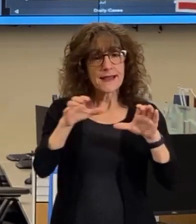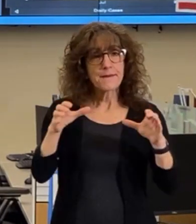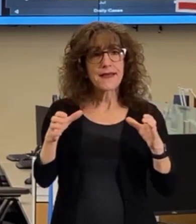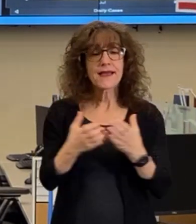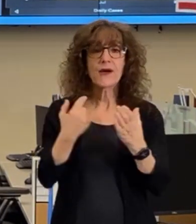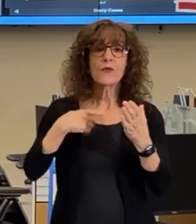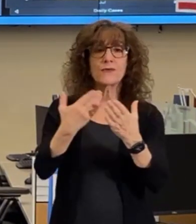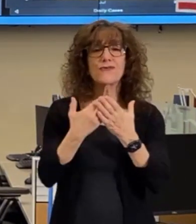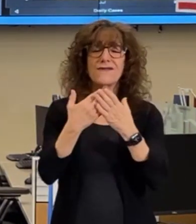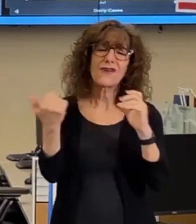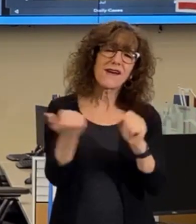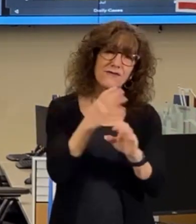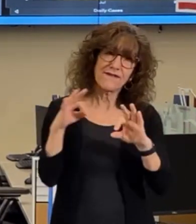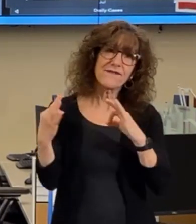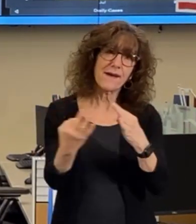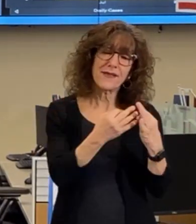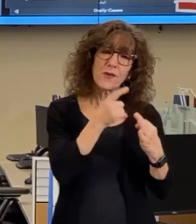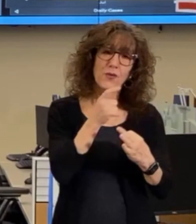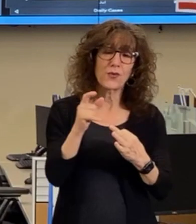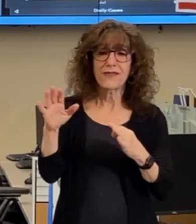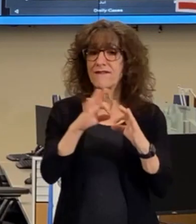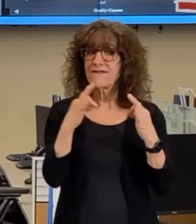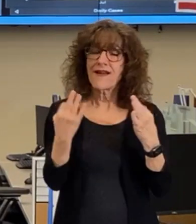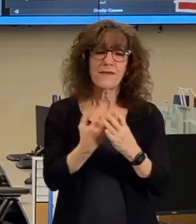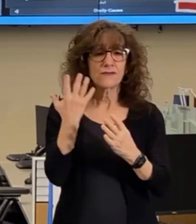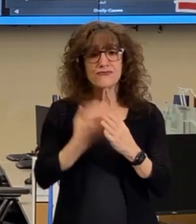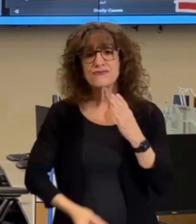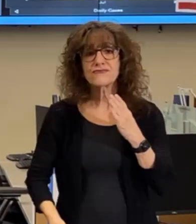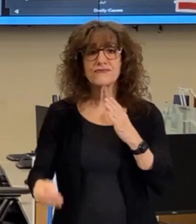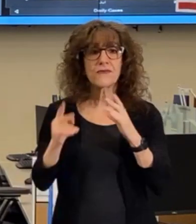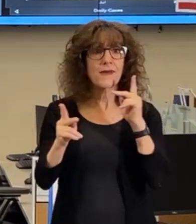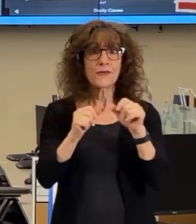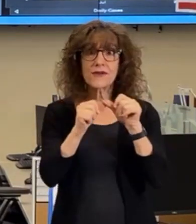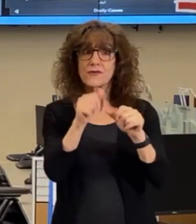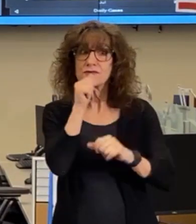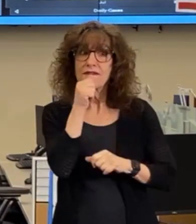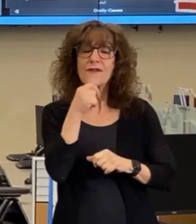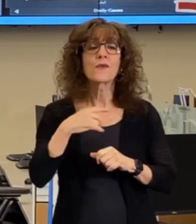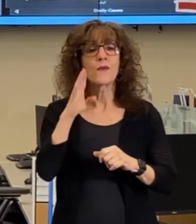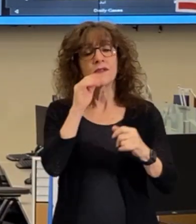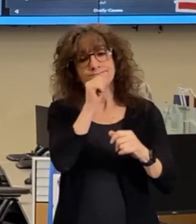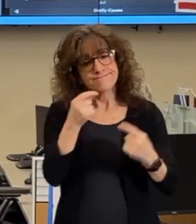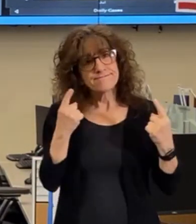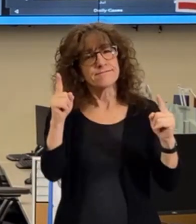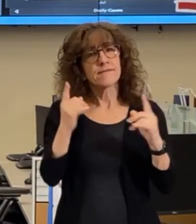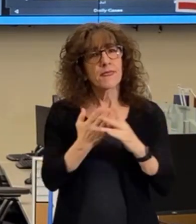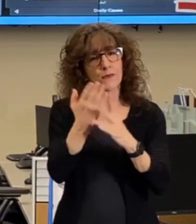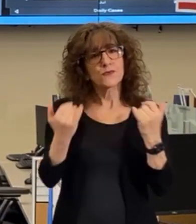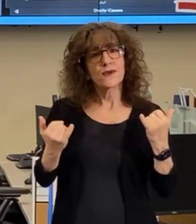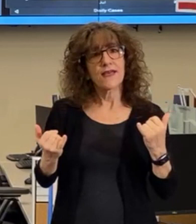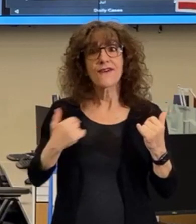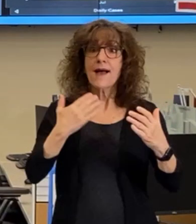continue to pray for every family who have lost loved ones, those who continue to suffer. We're going to get through this together.